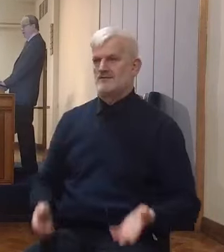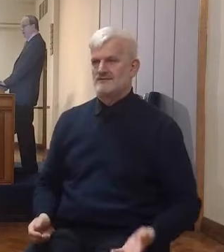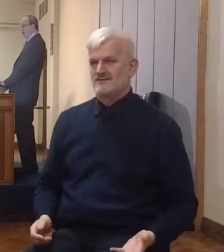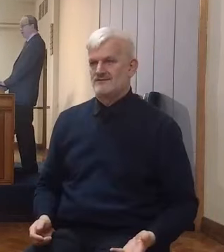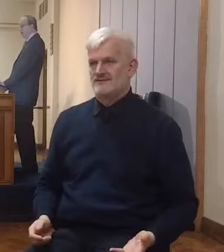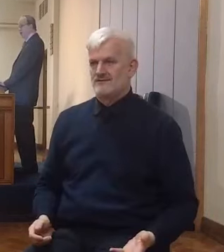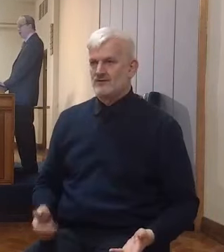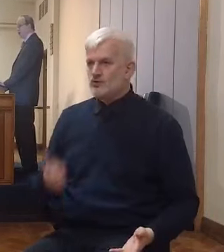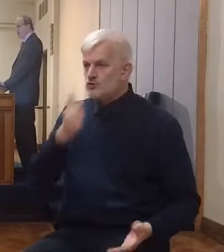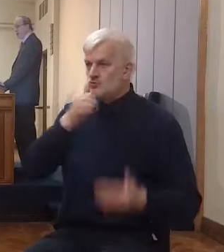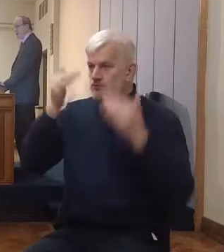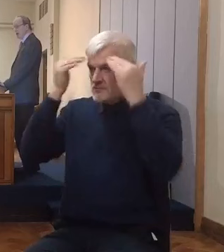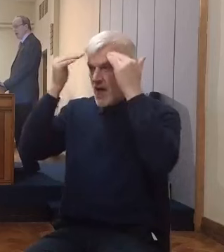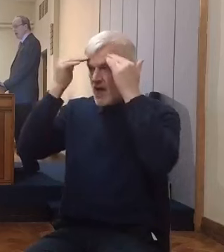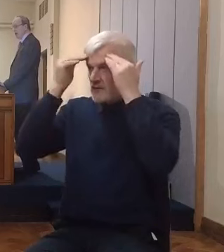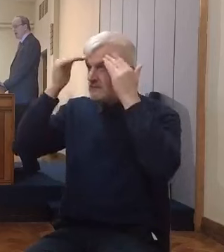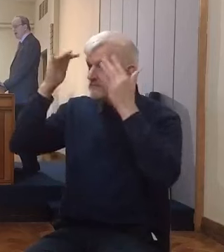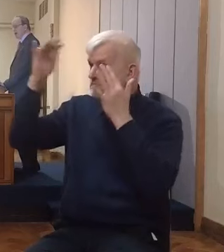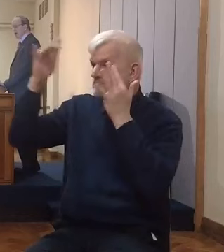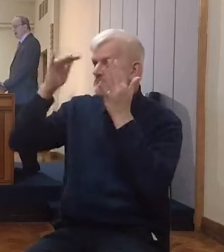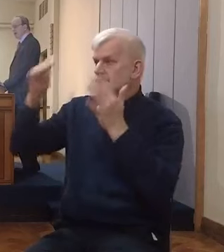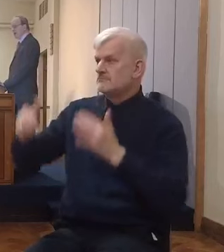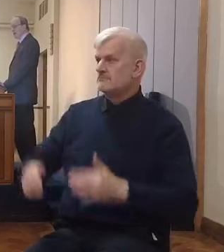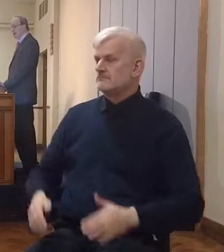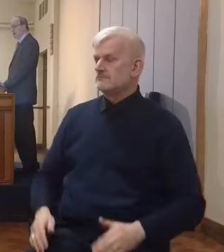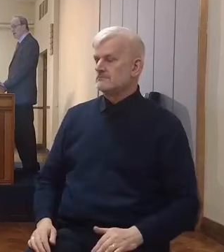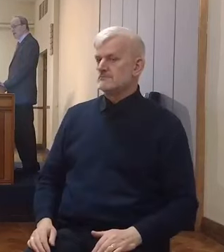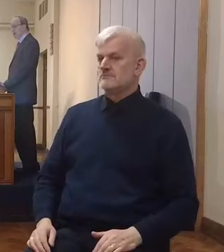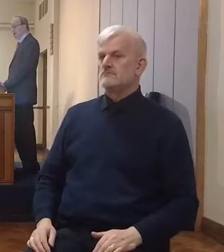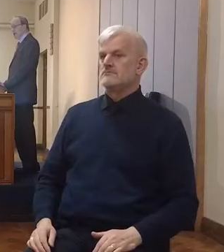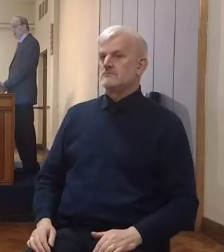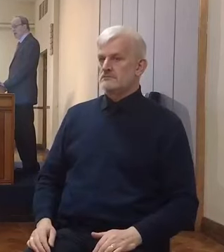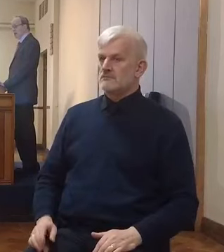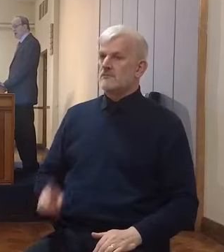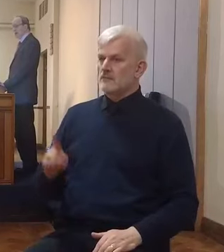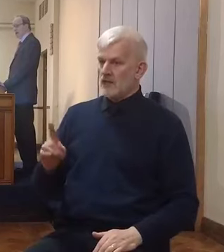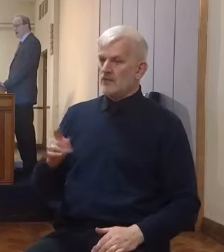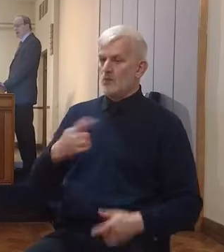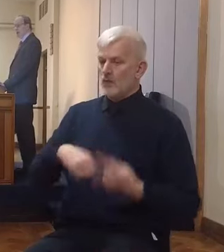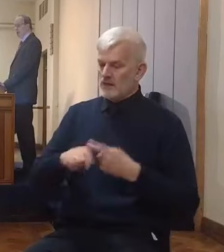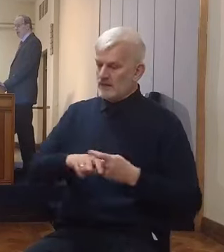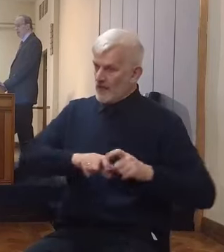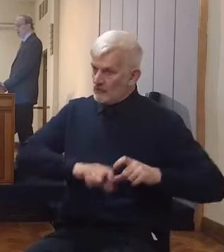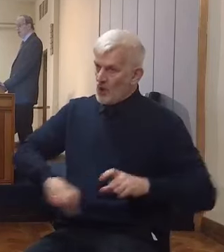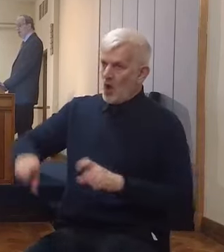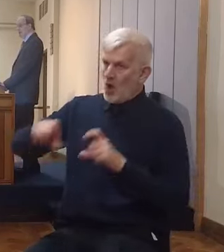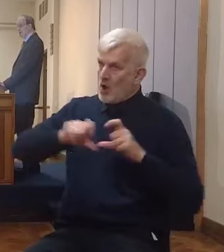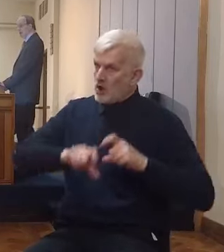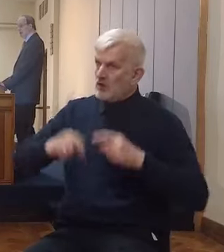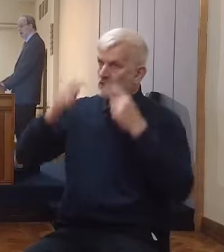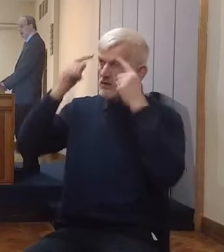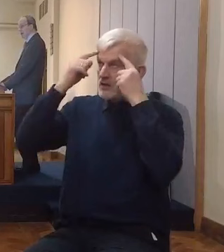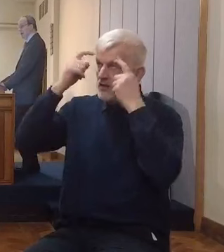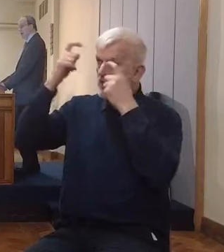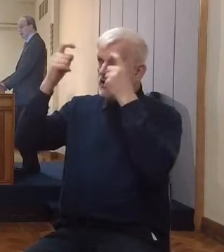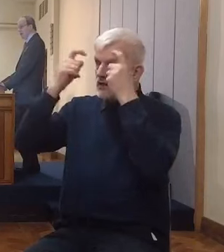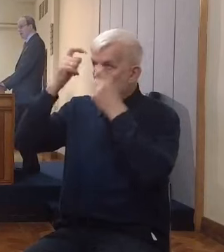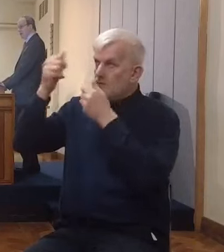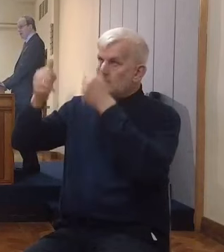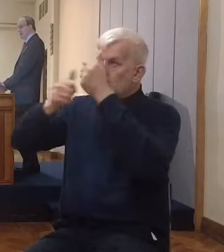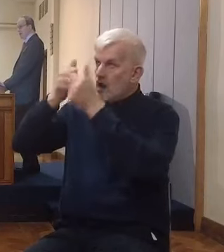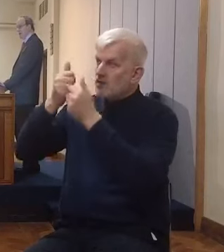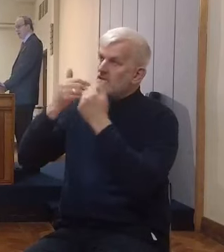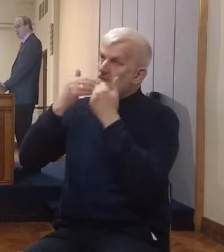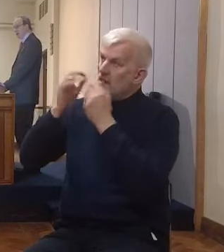very often, even as we do so, like the psalmist of old, our hearts are warm and our